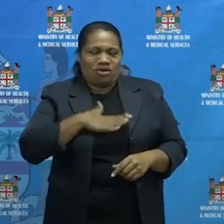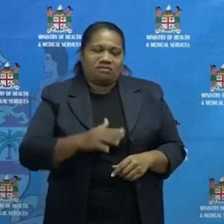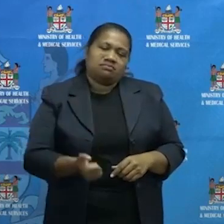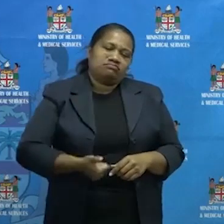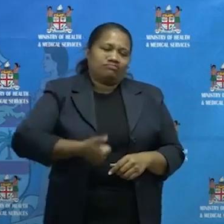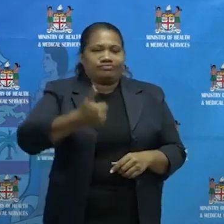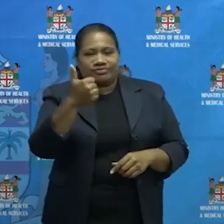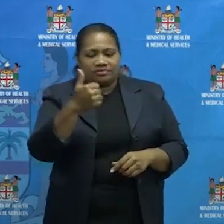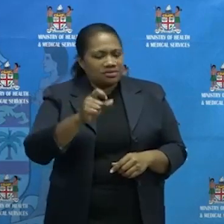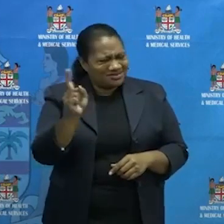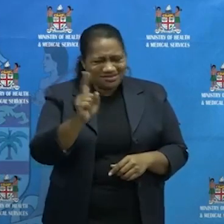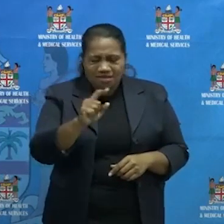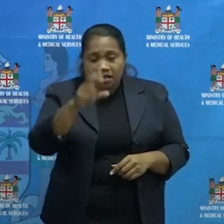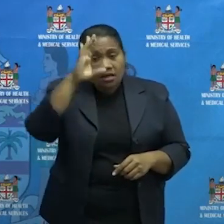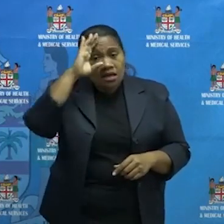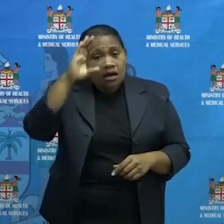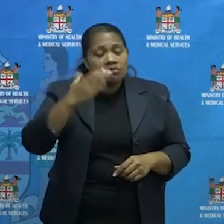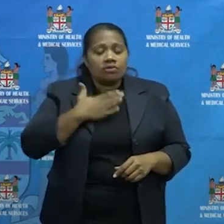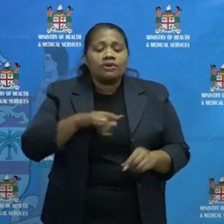needs you to do better.